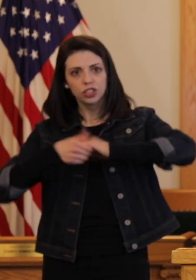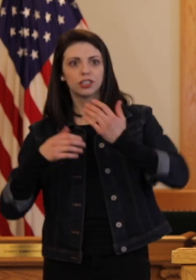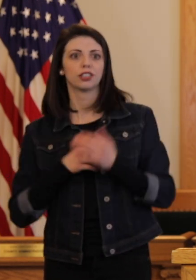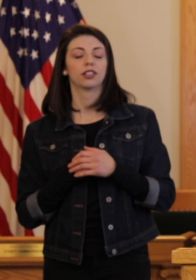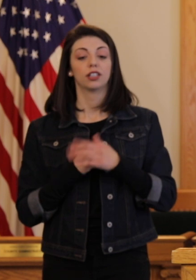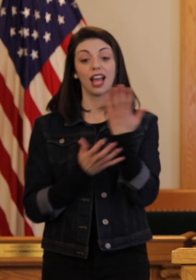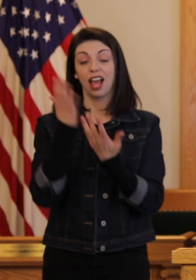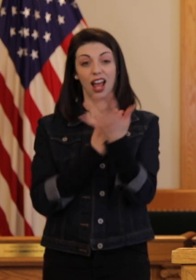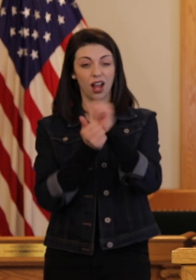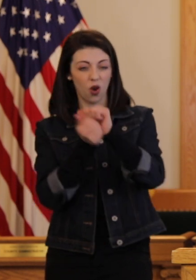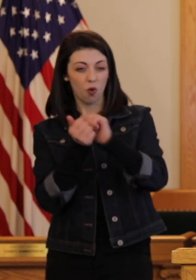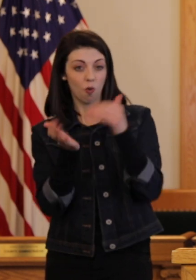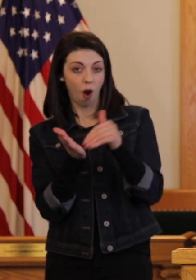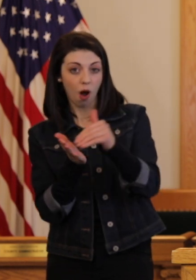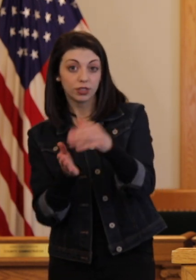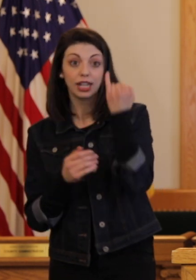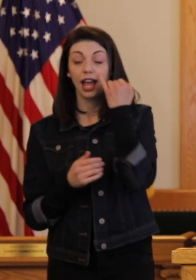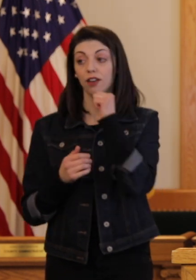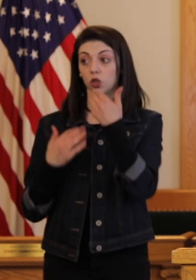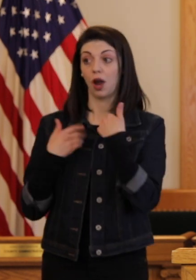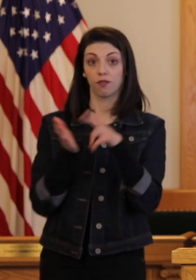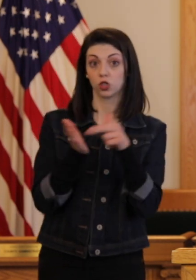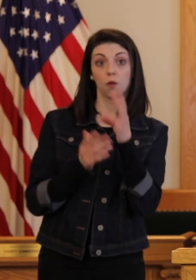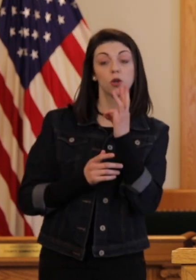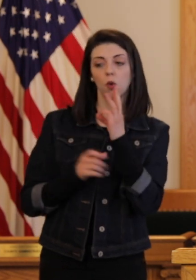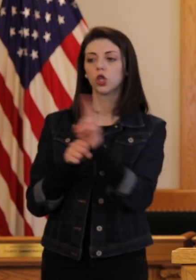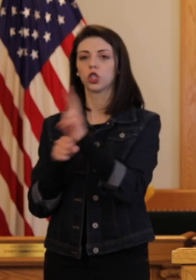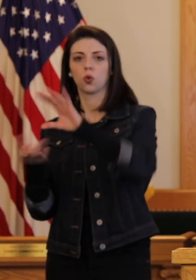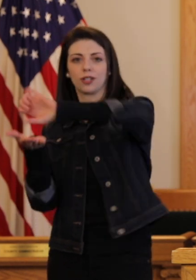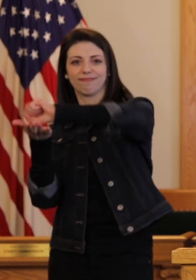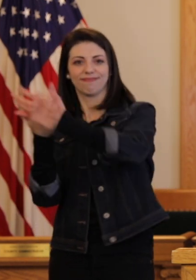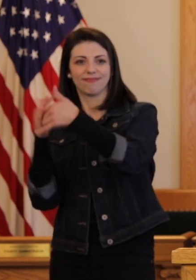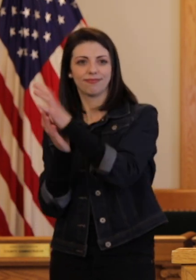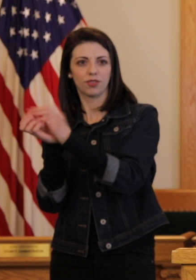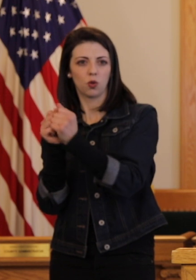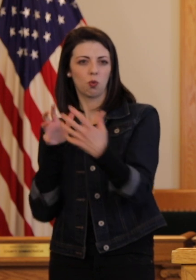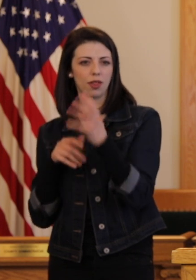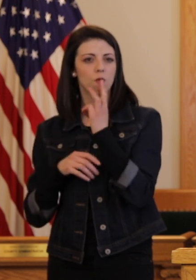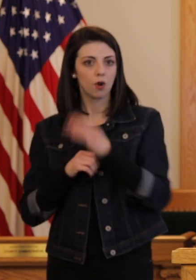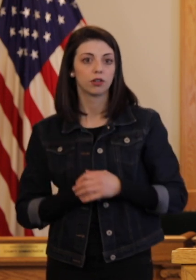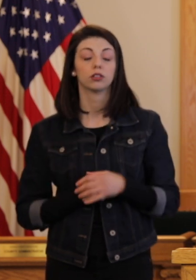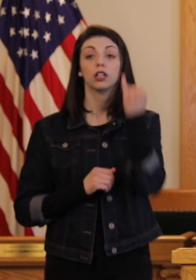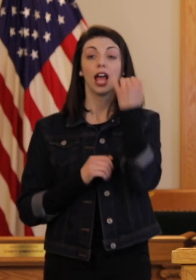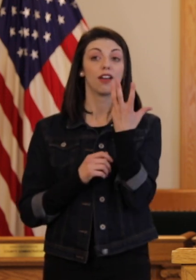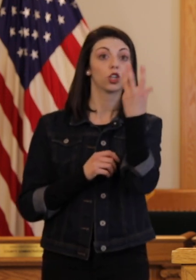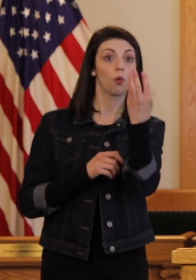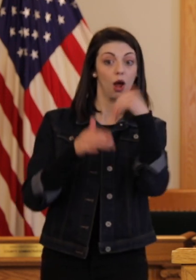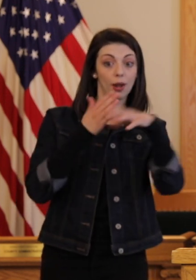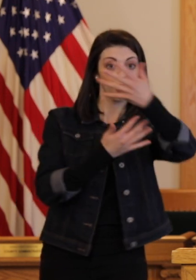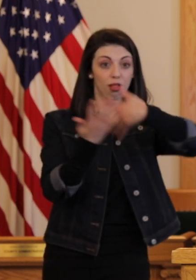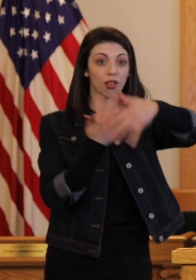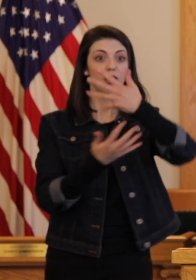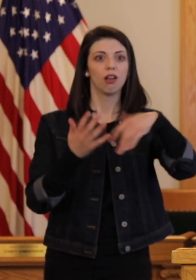use a hand sanitizer when soap and water are not available. Wear masks in public when appropriate social distancing cannot be